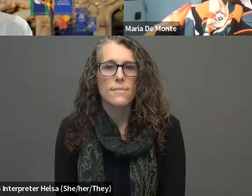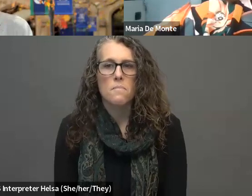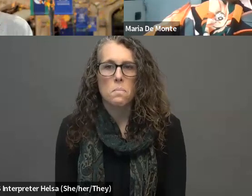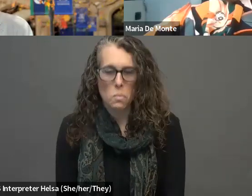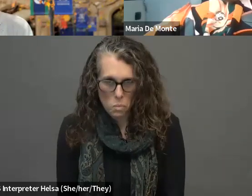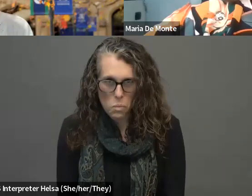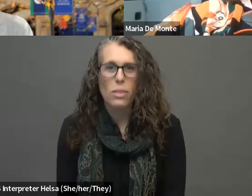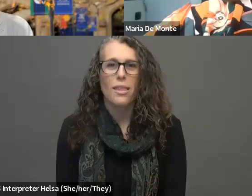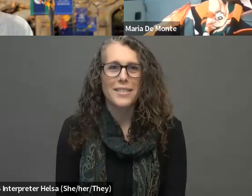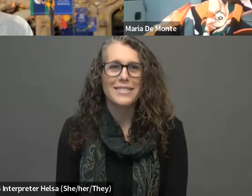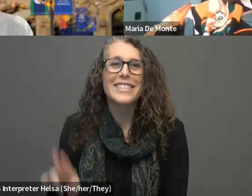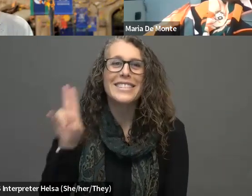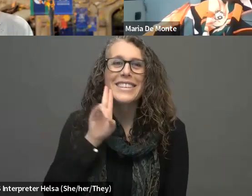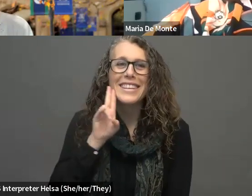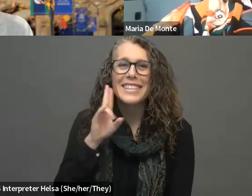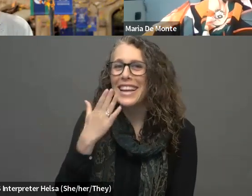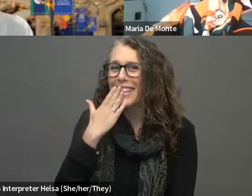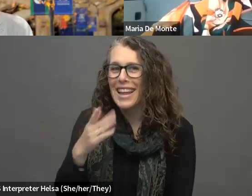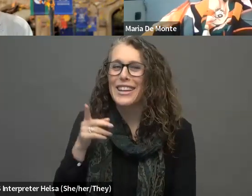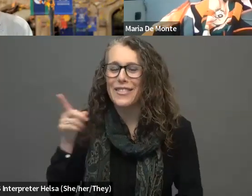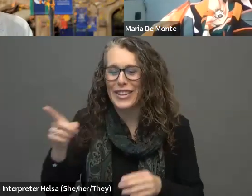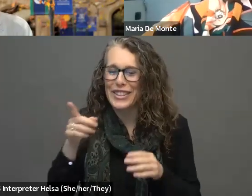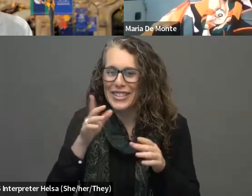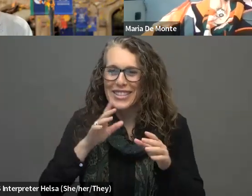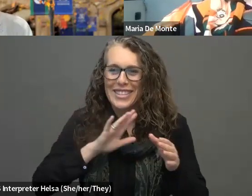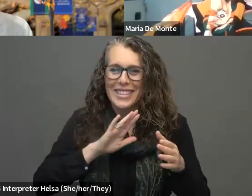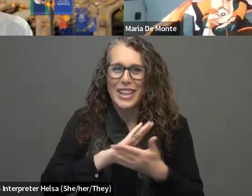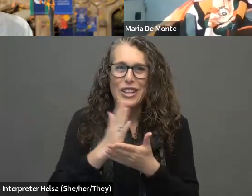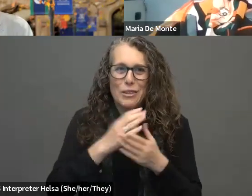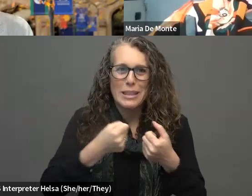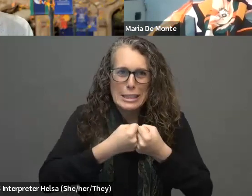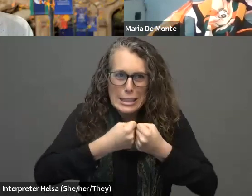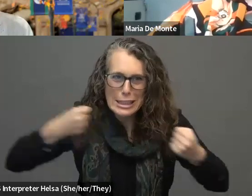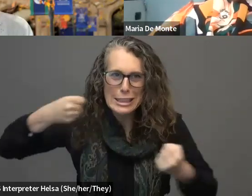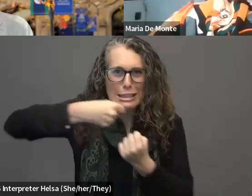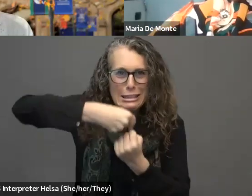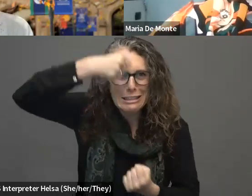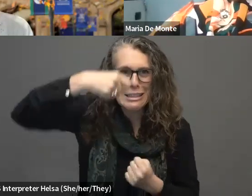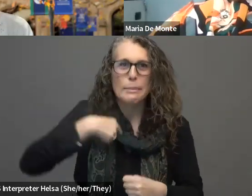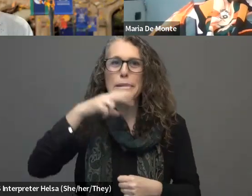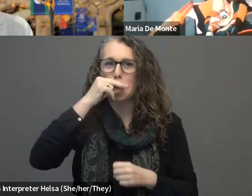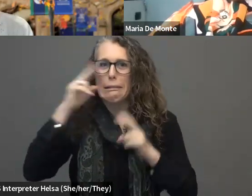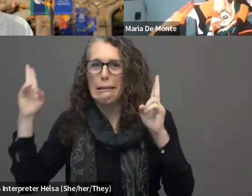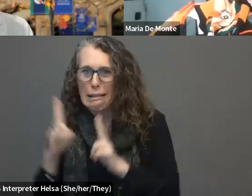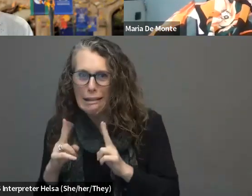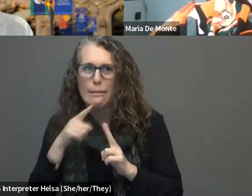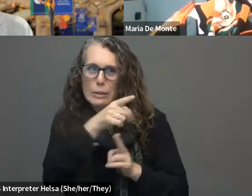Thank you, Elsa, for making that clearer than how I pronounce than the way I explained it.